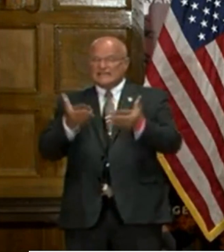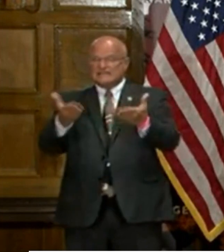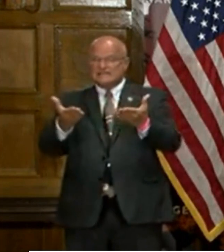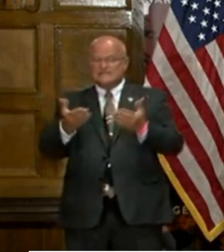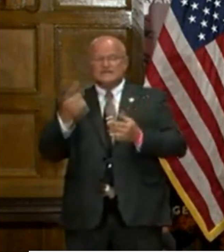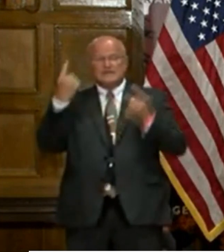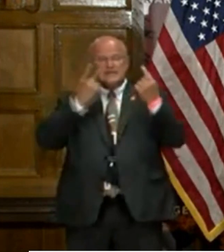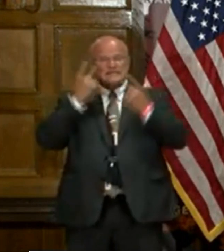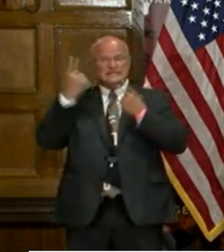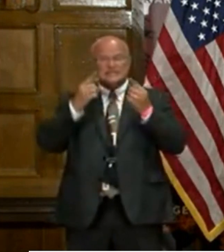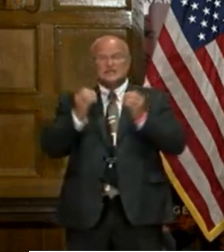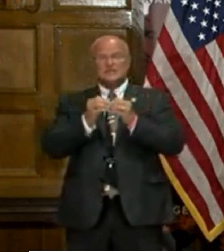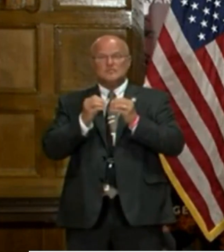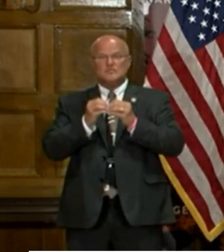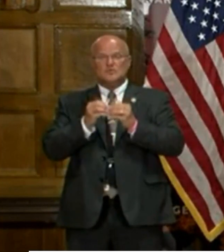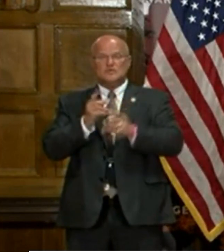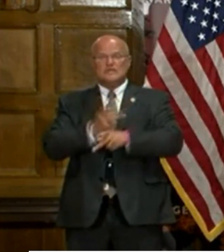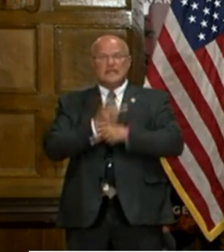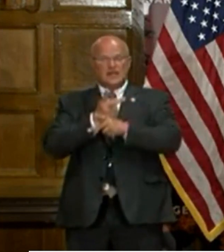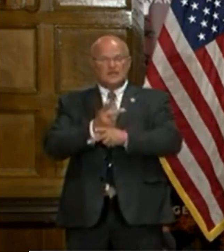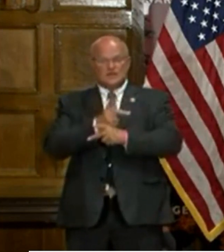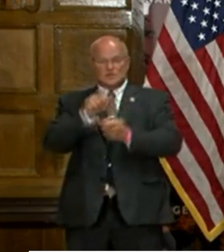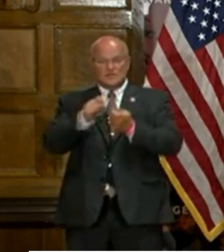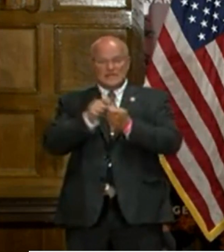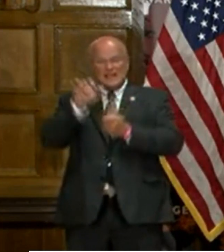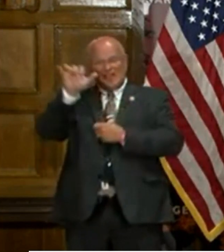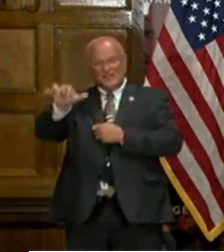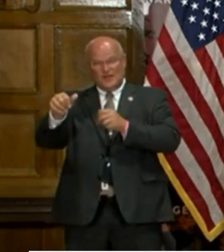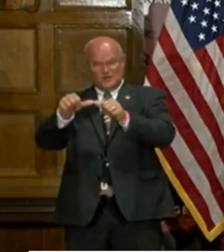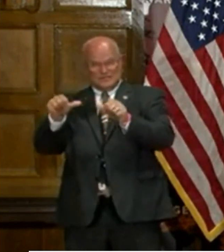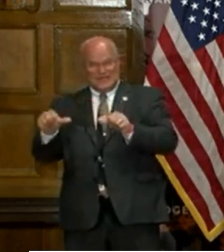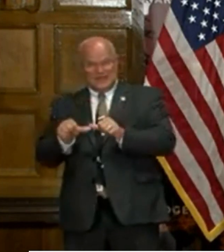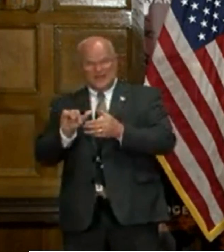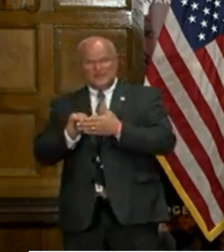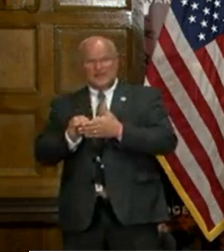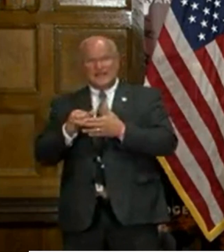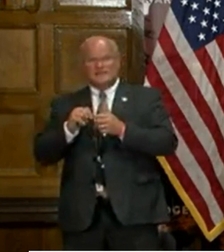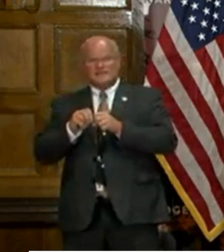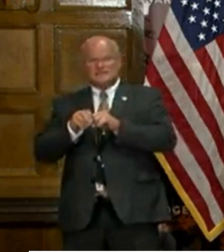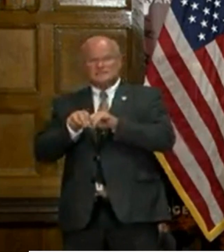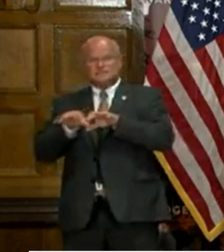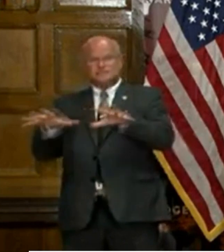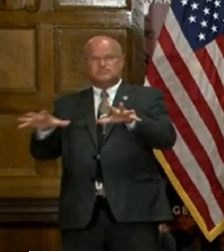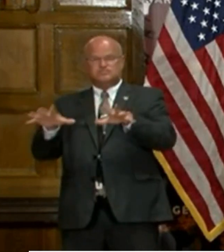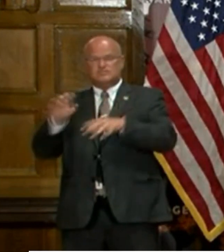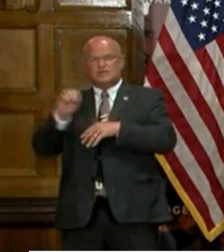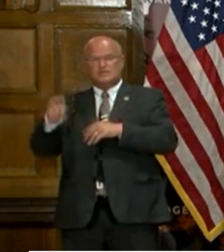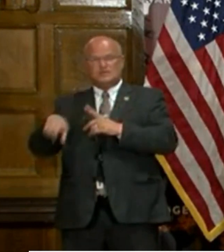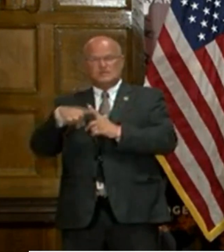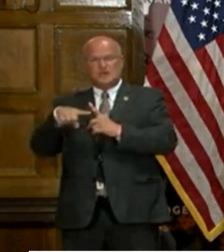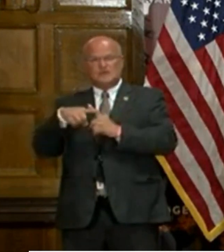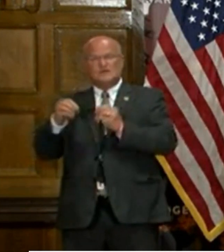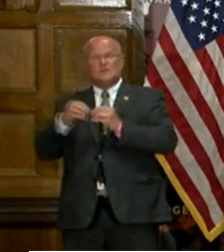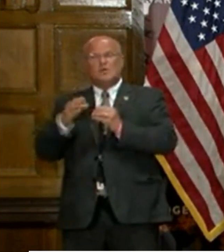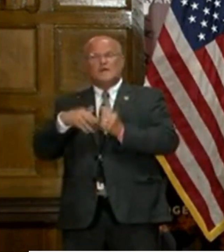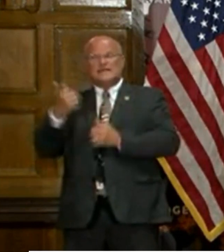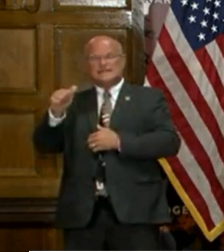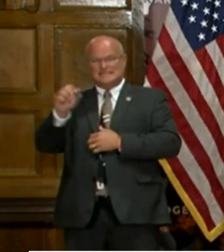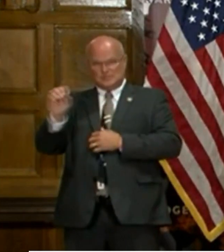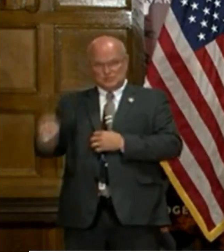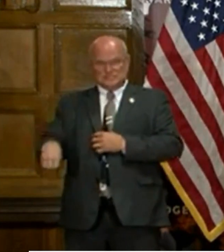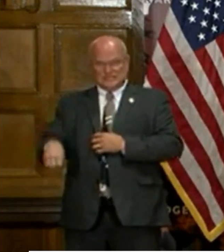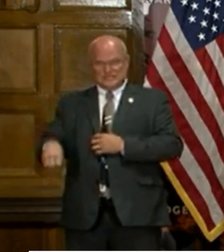to consider it to be more cautious, particularly in those areas that have prevalence rates of percent positive more than